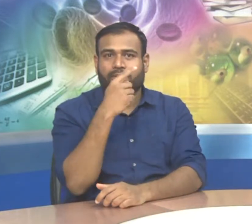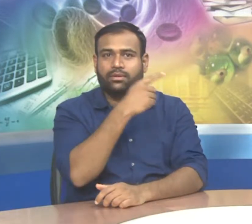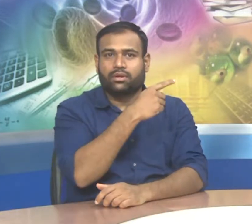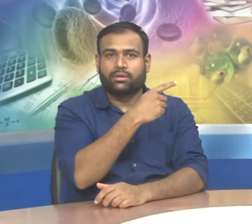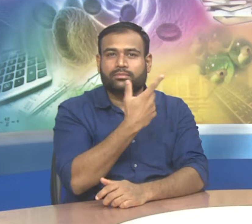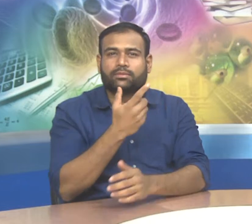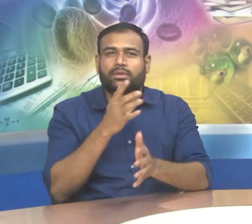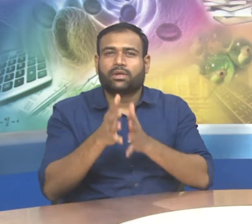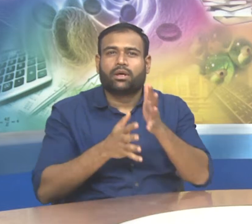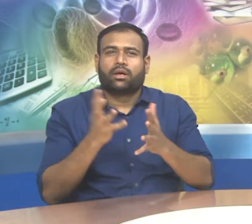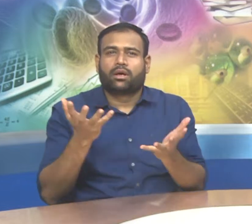Borrow.